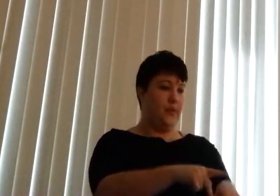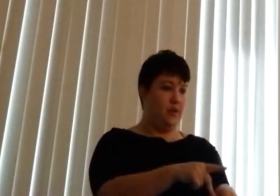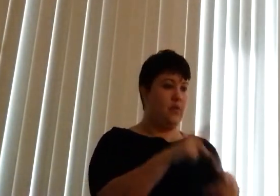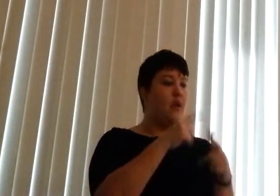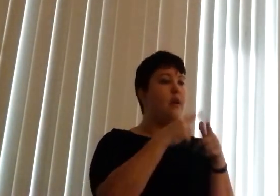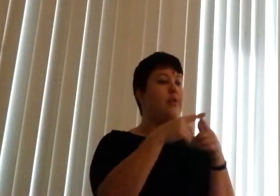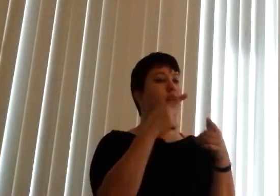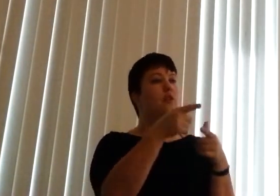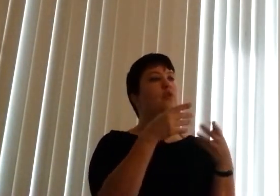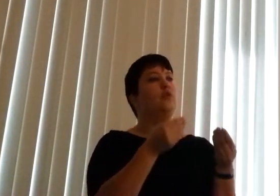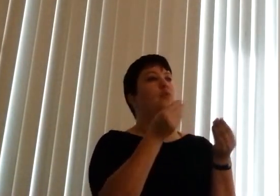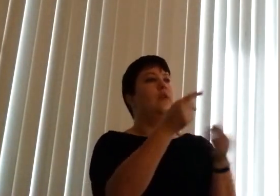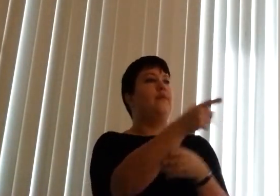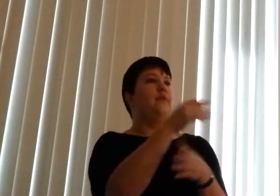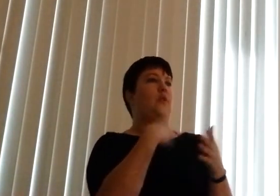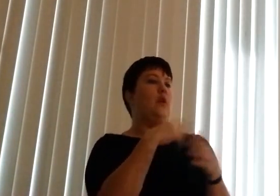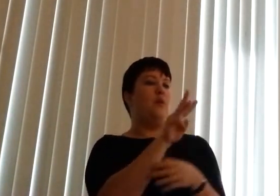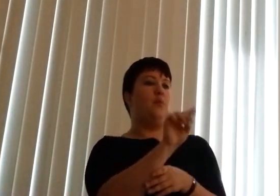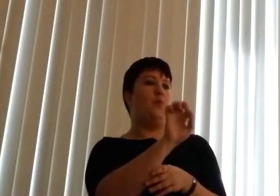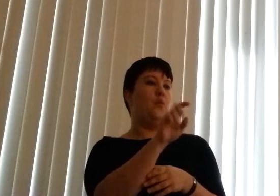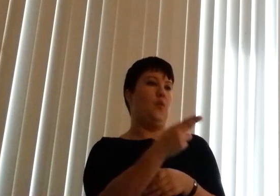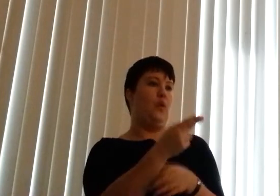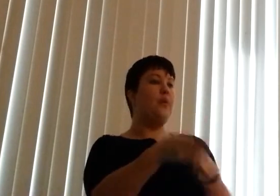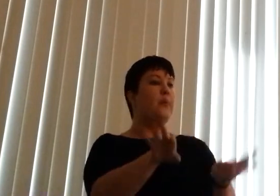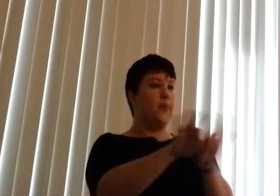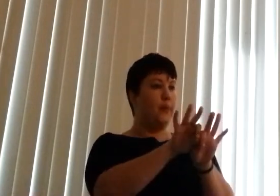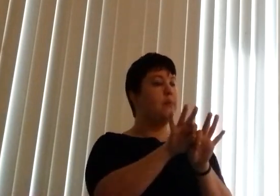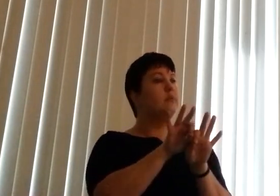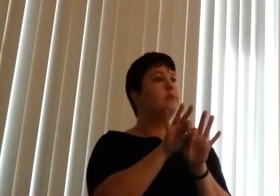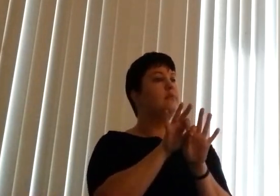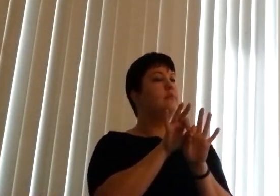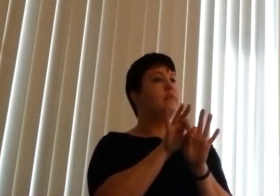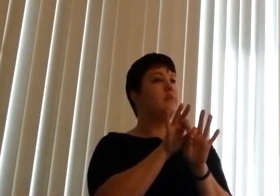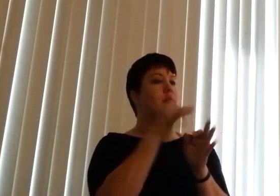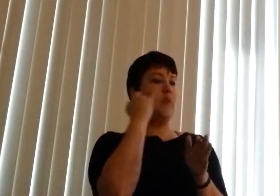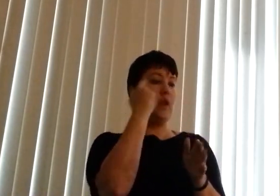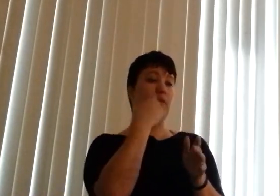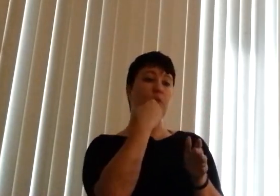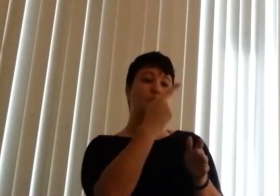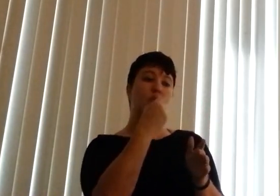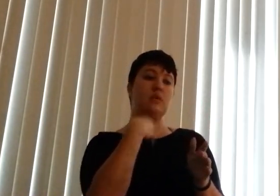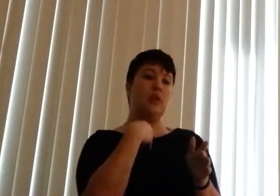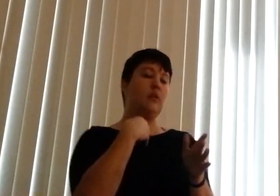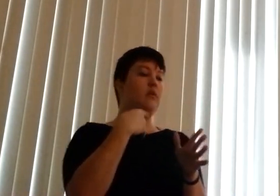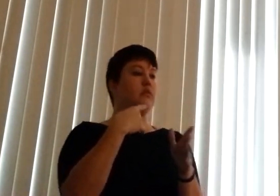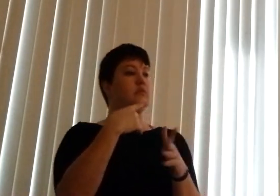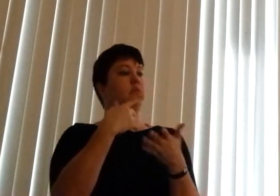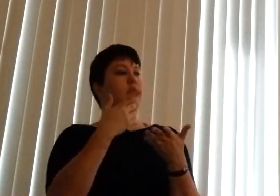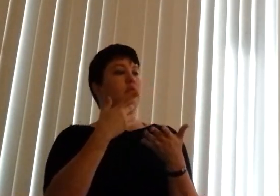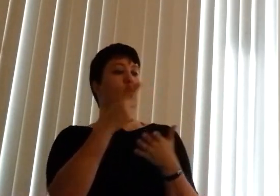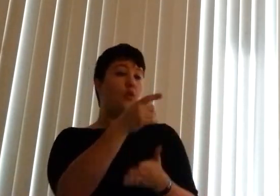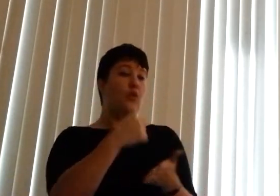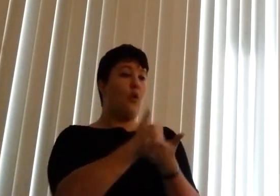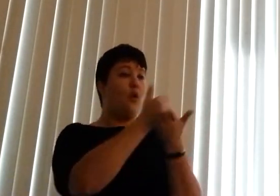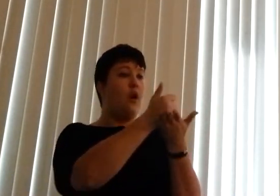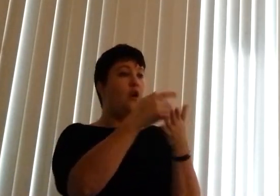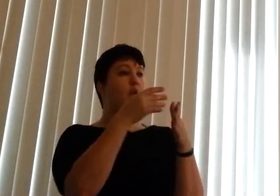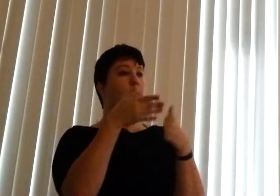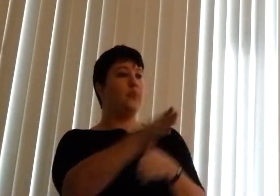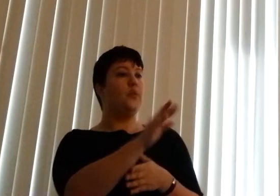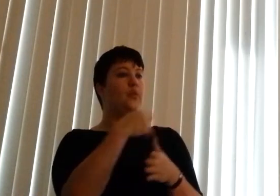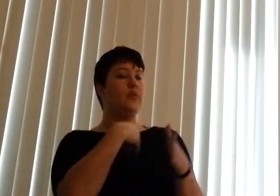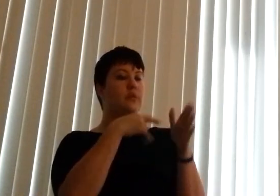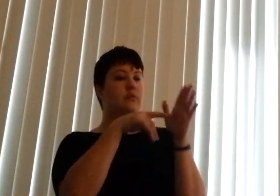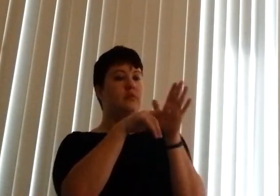worth. And if the treatment also reflects that the being has or lacks or promotes or hinders anything conditionally